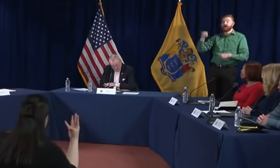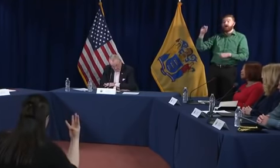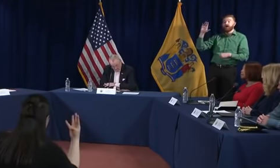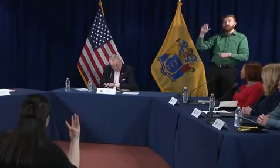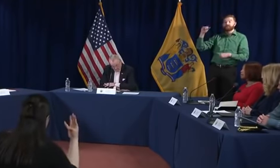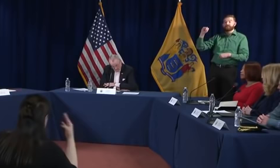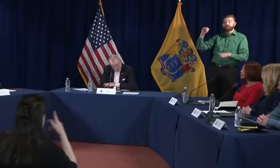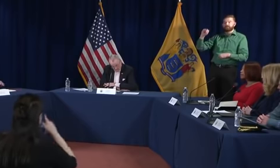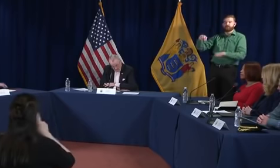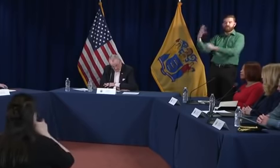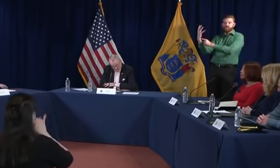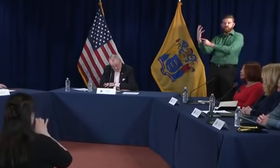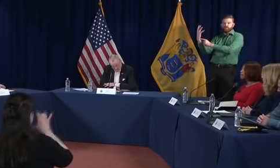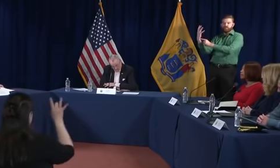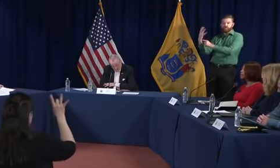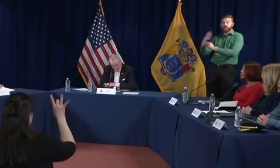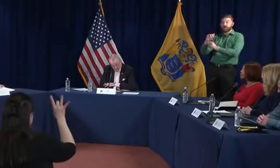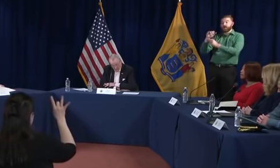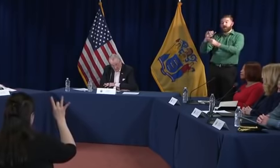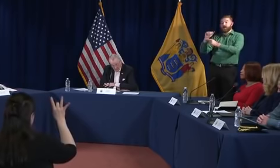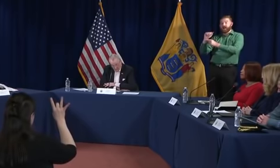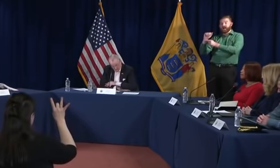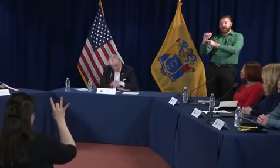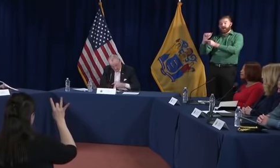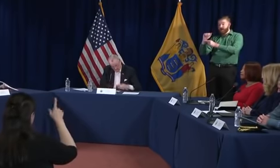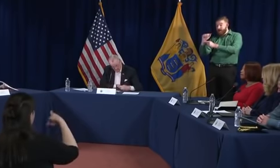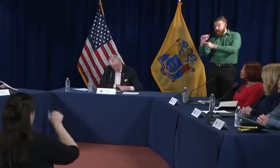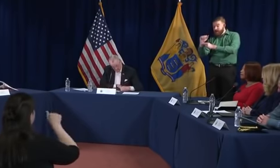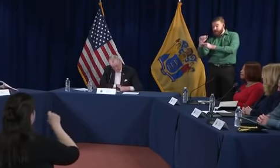Union, 12. And we have